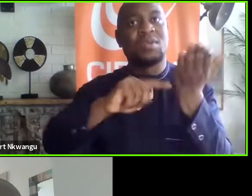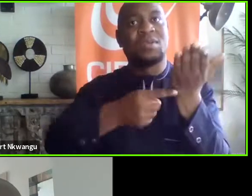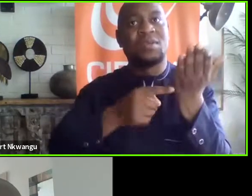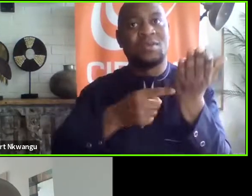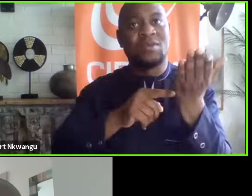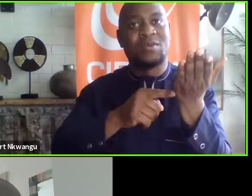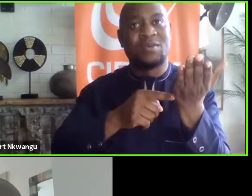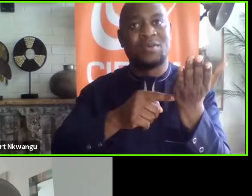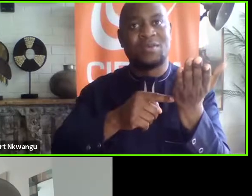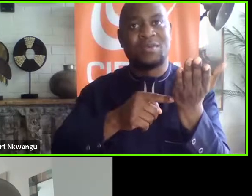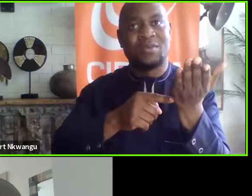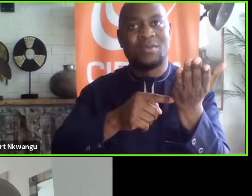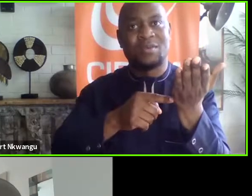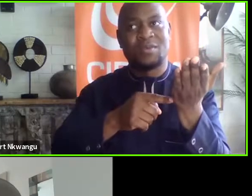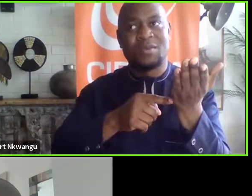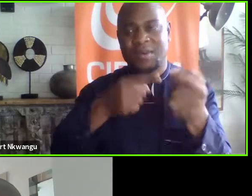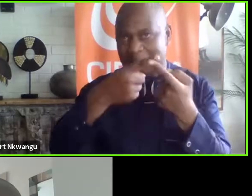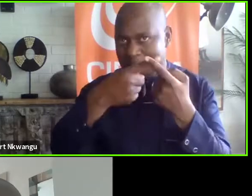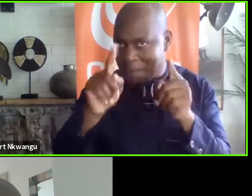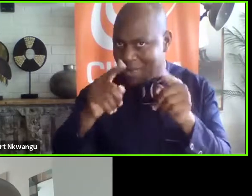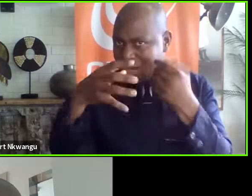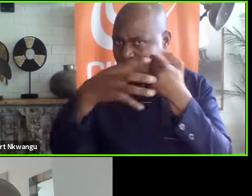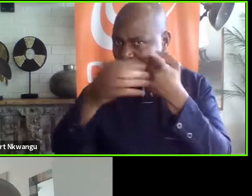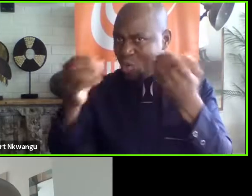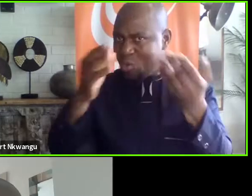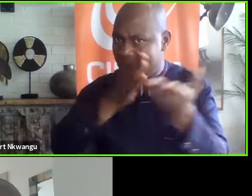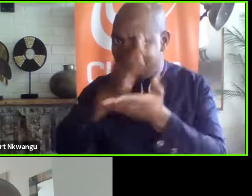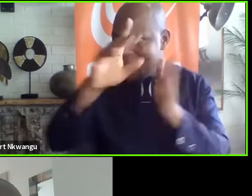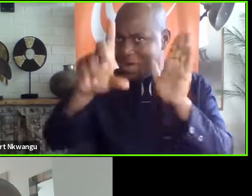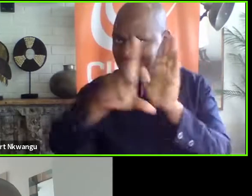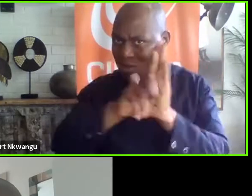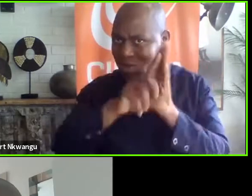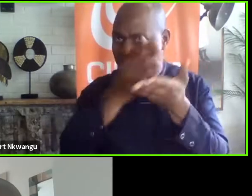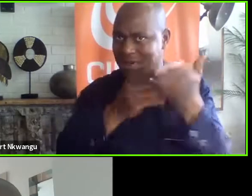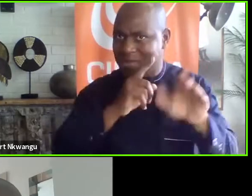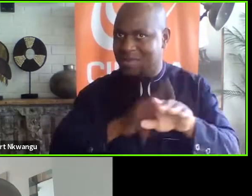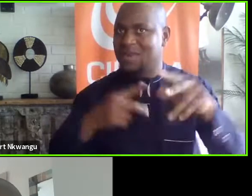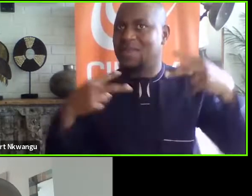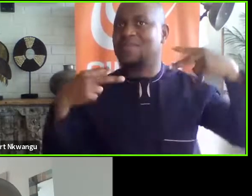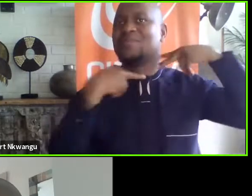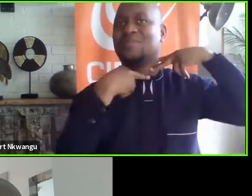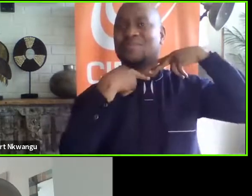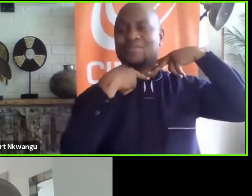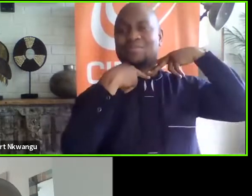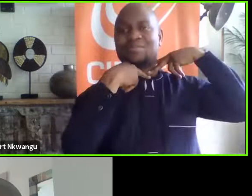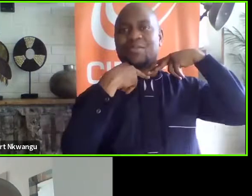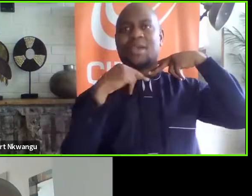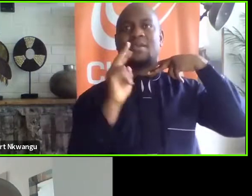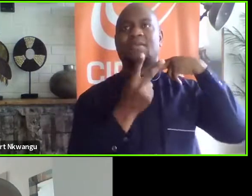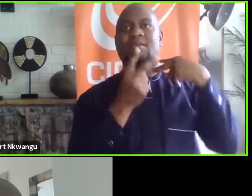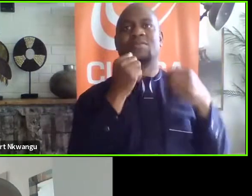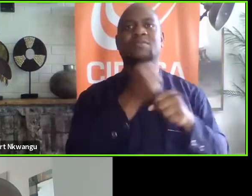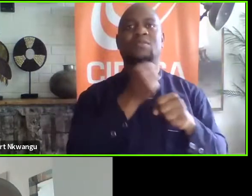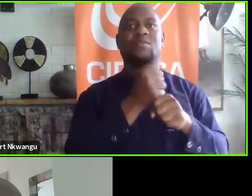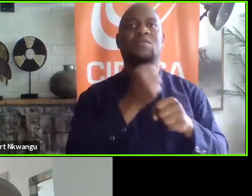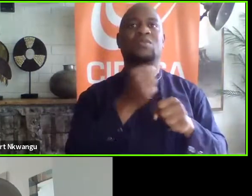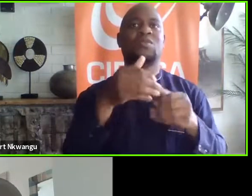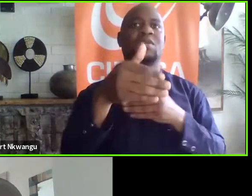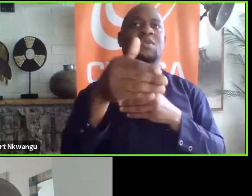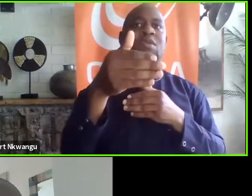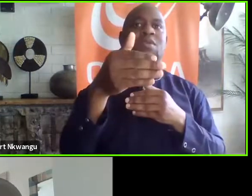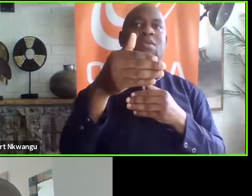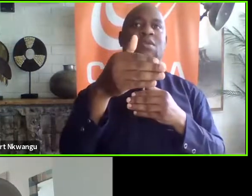some adaptation to use technology to change different materials, but the copyrights at